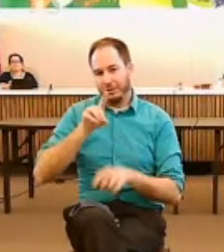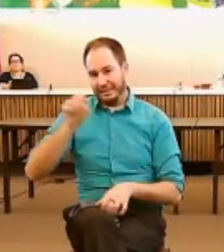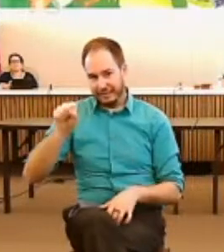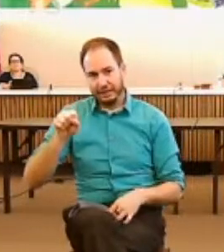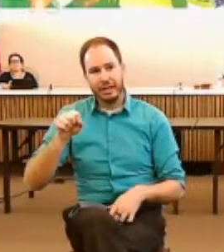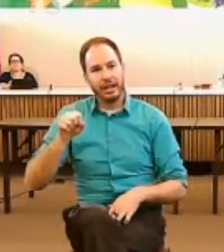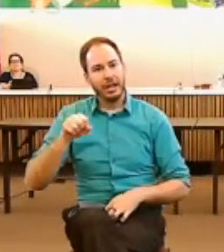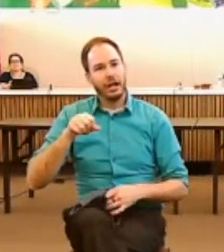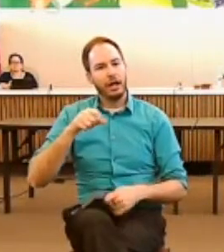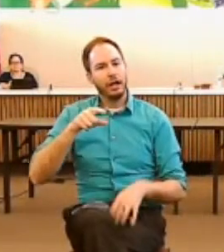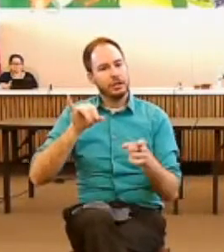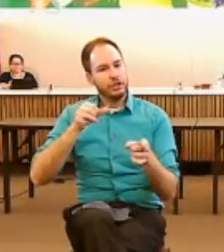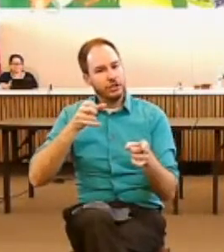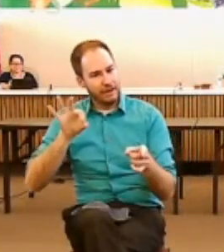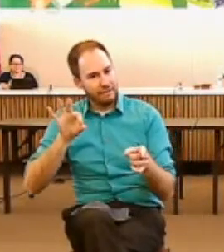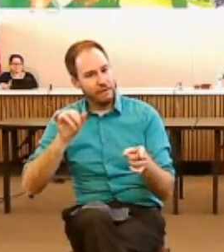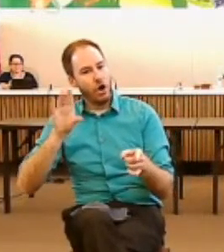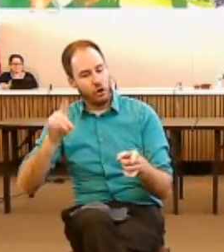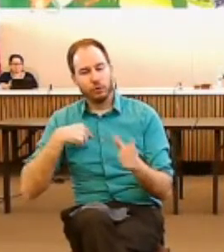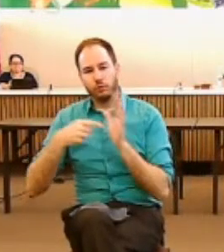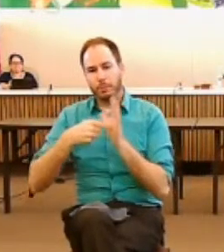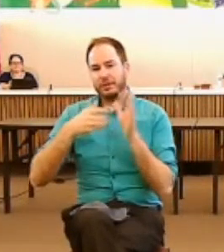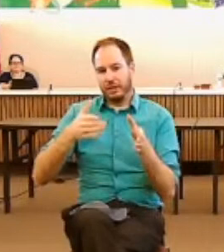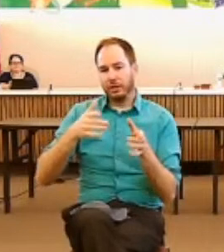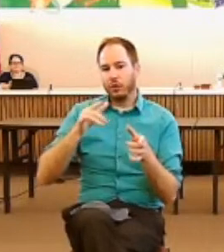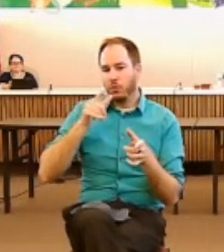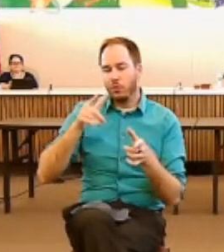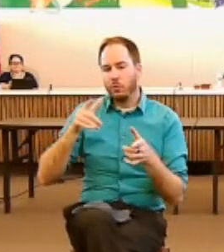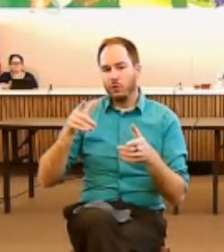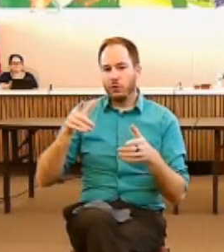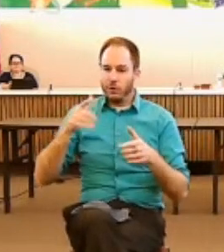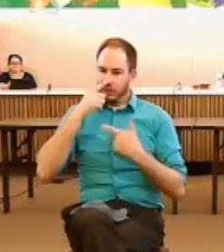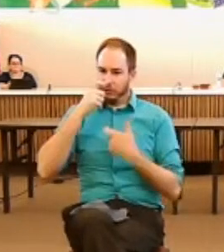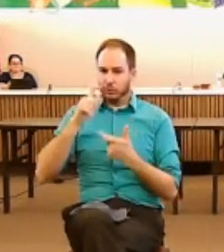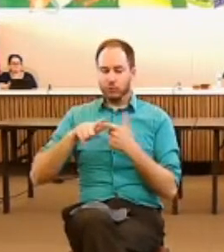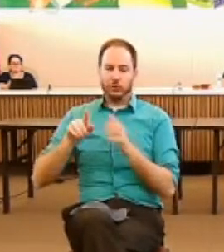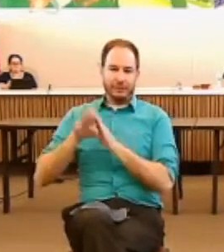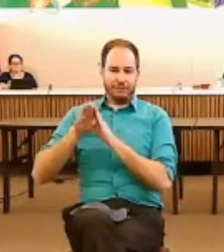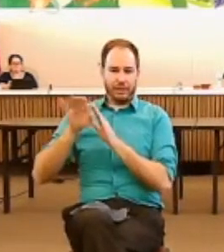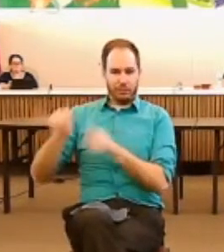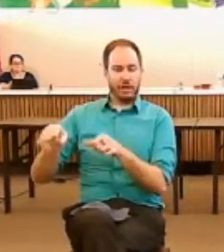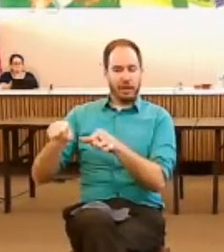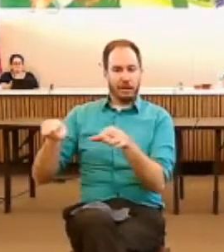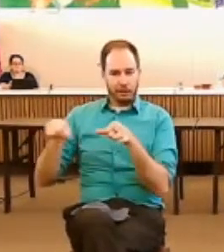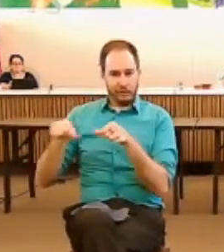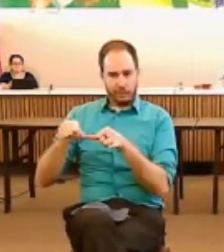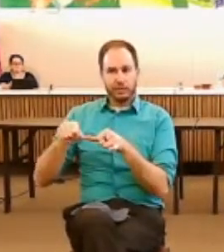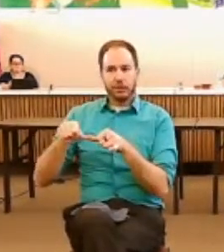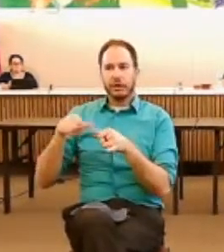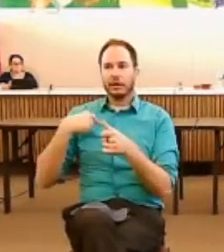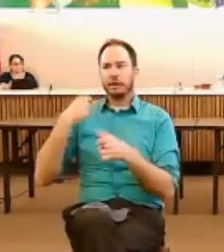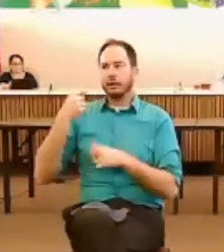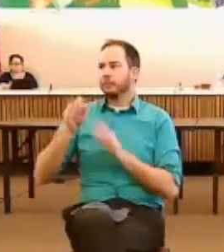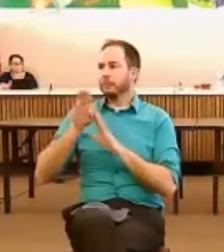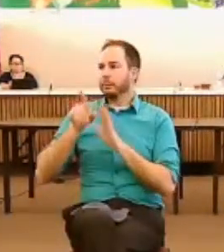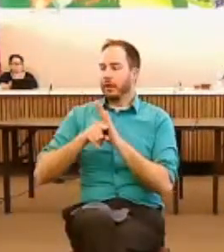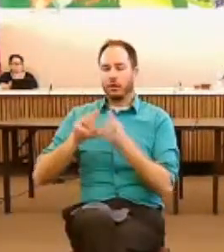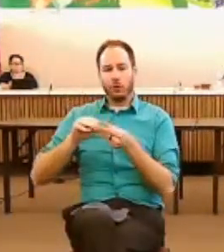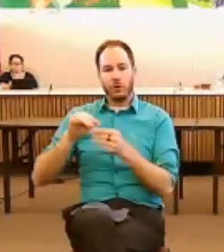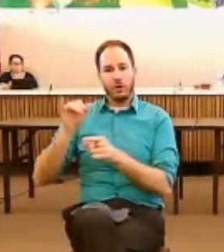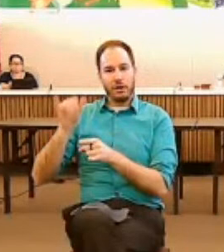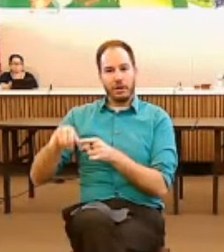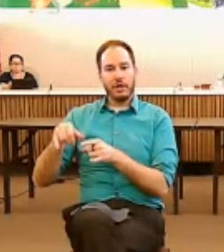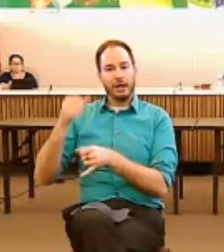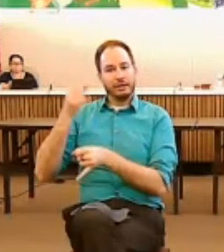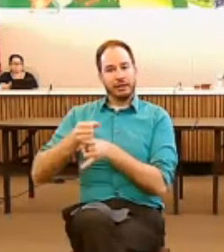on your last name right now. Jeff Arnold, who is the developer. And just a little bit of background, the site is at